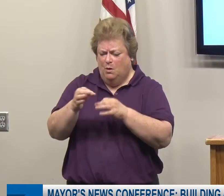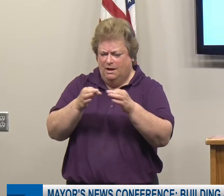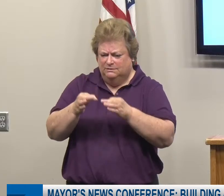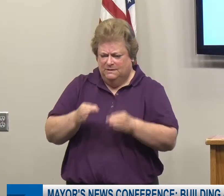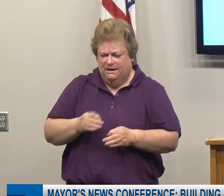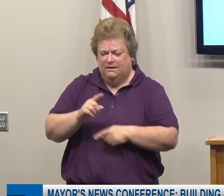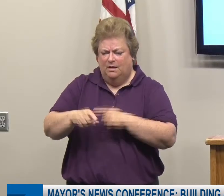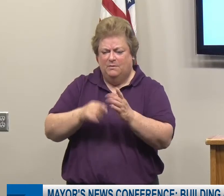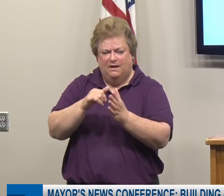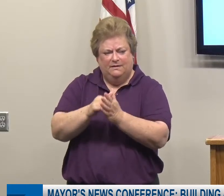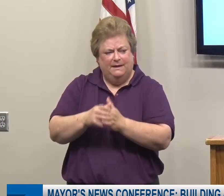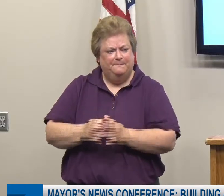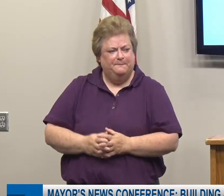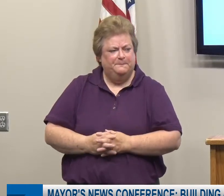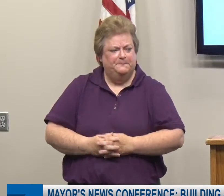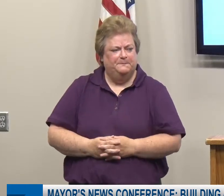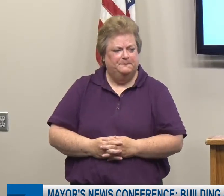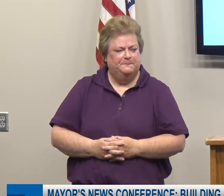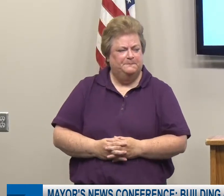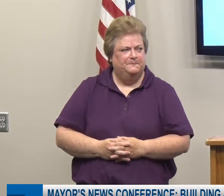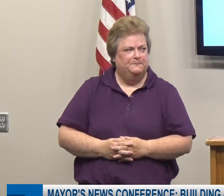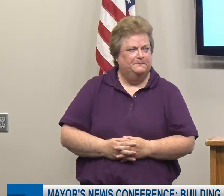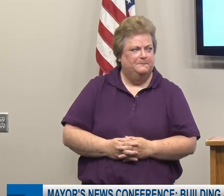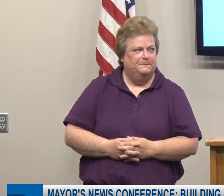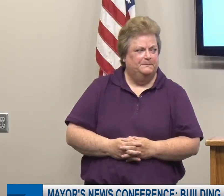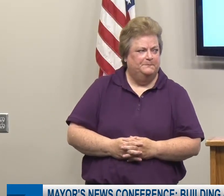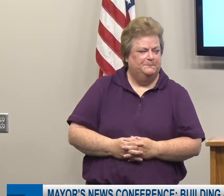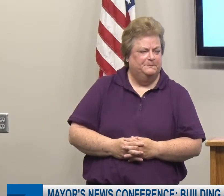this process. Chief?